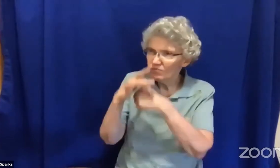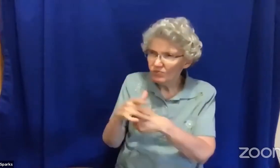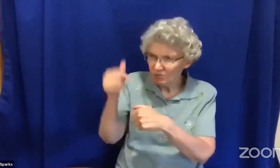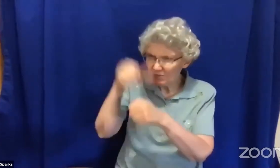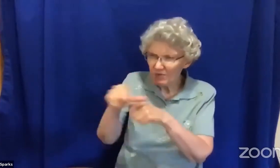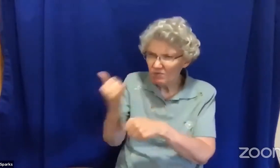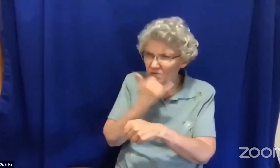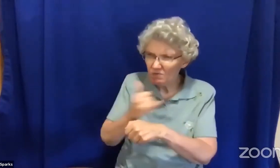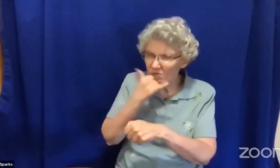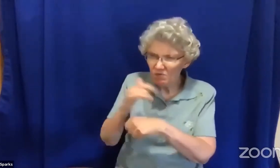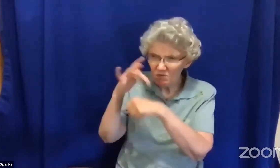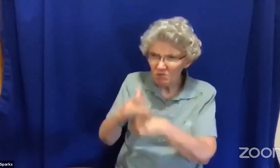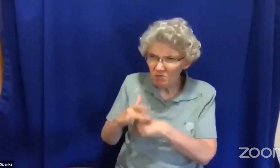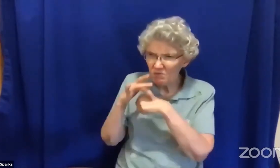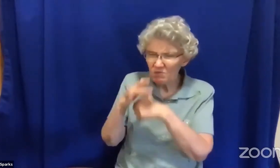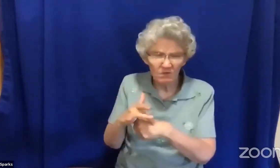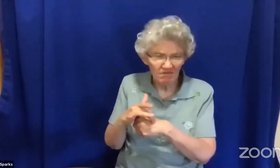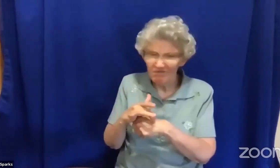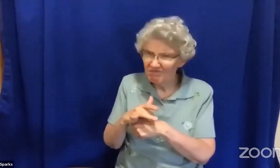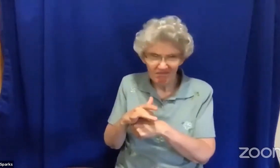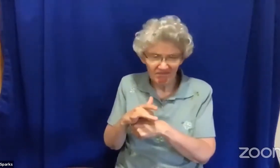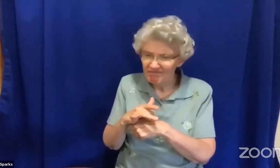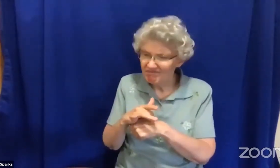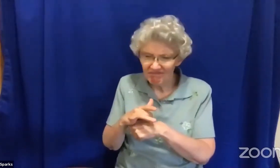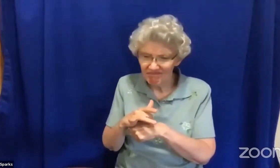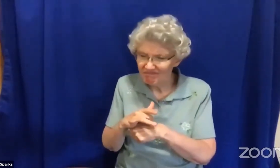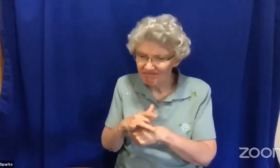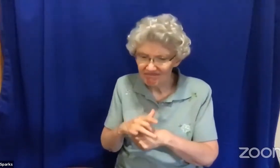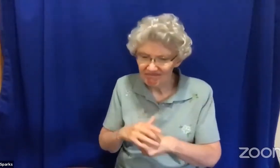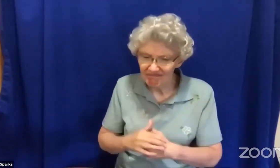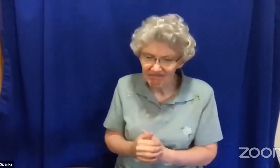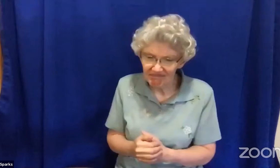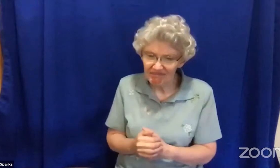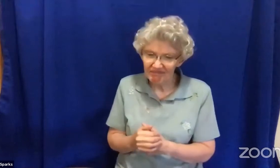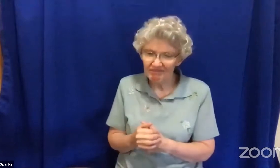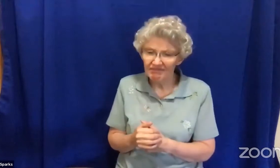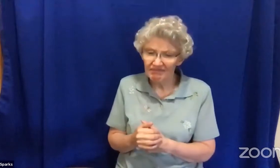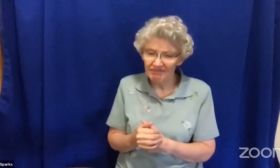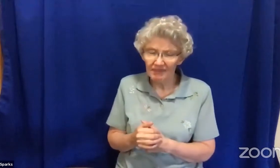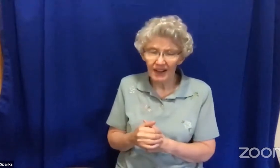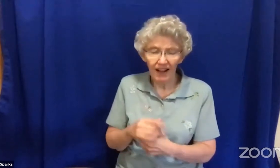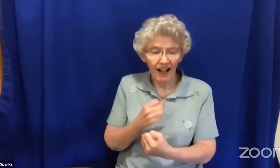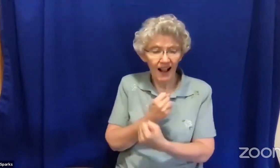It doesn't keep a record of wrongs that others do.